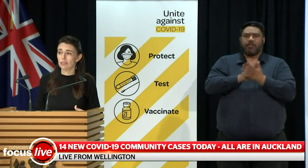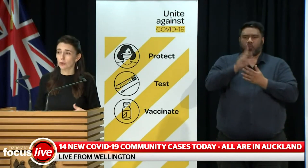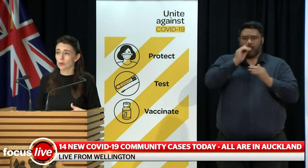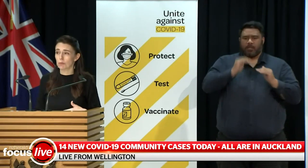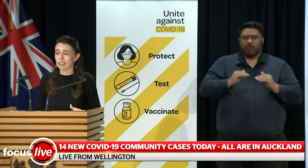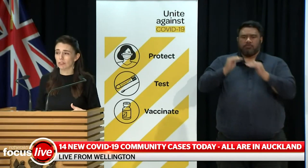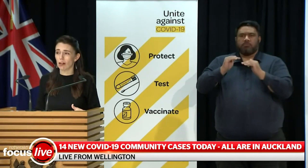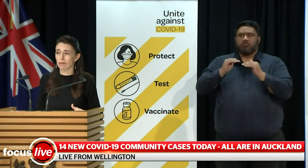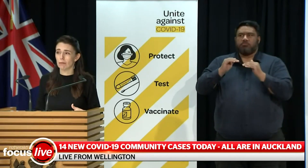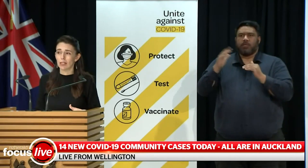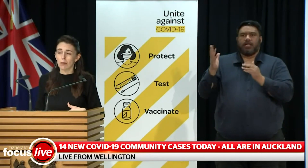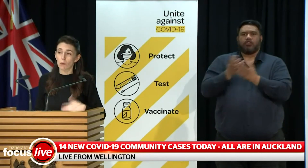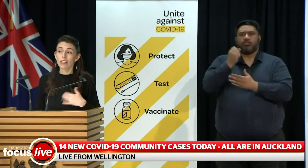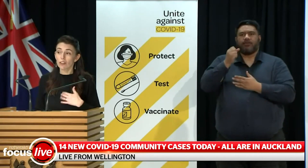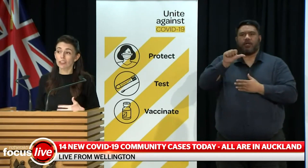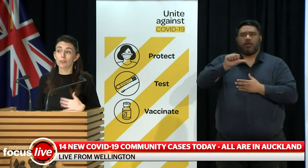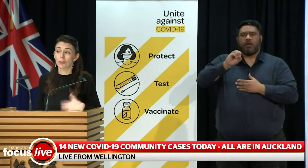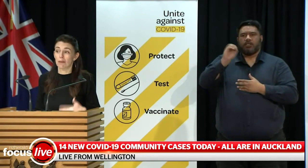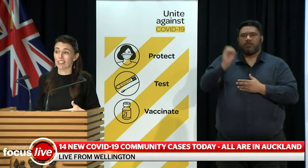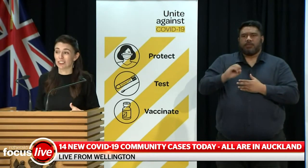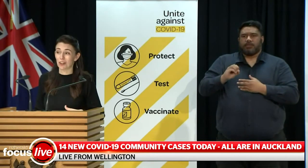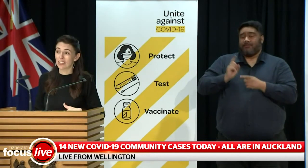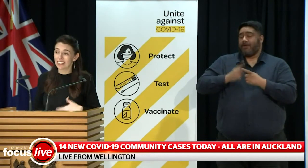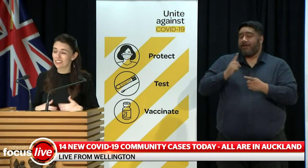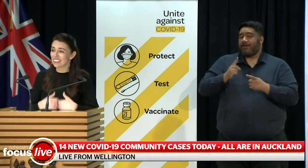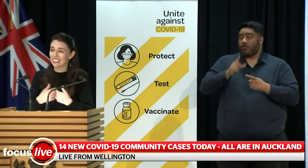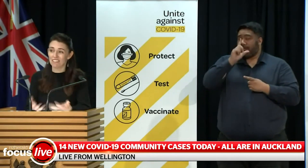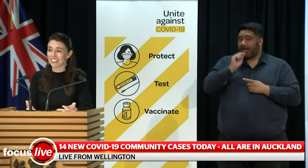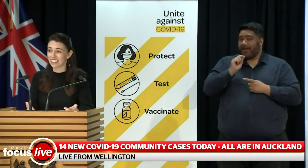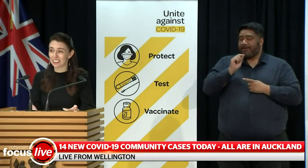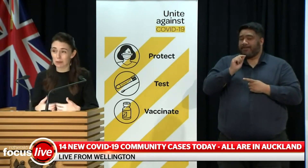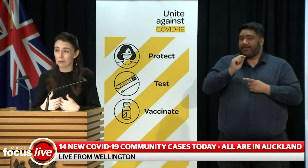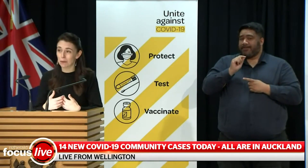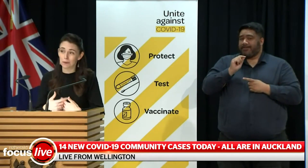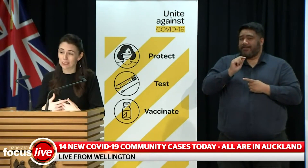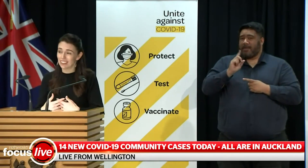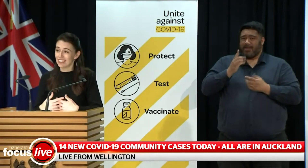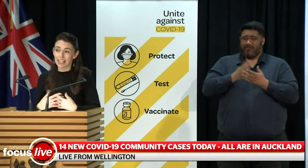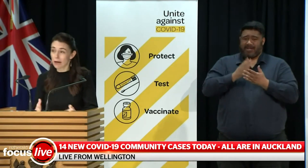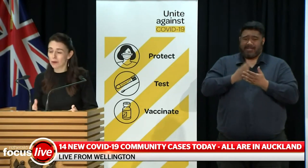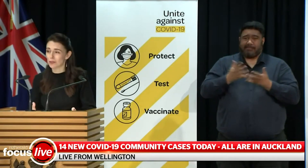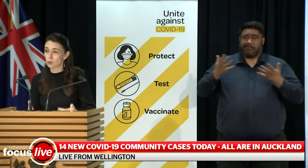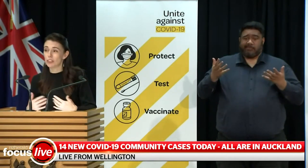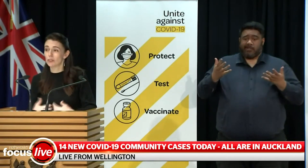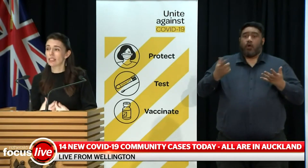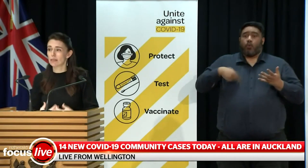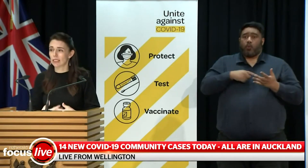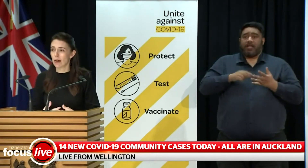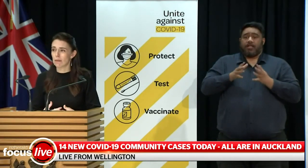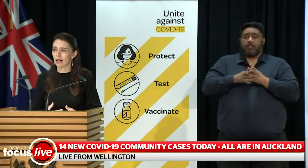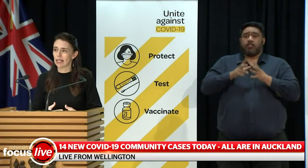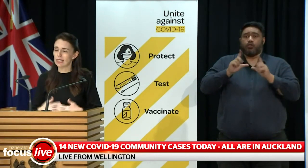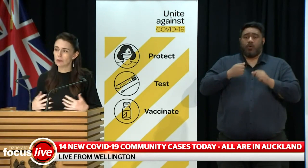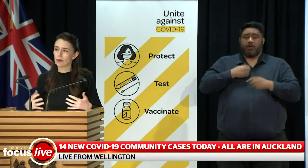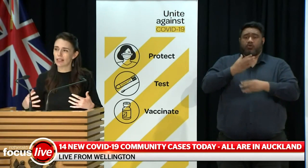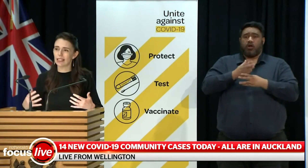a relatively short space of time. But we can only do so much. You know, we literally can take vaccines to people's neighbourhoods. We do need them to